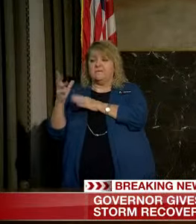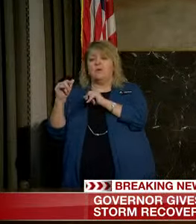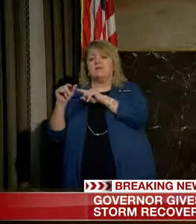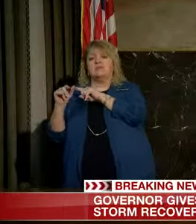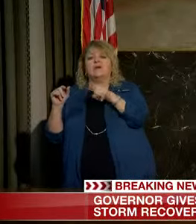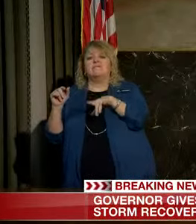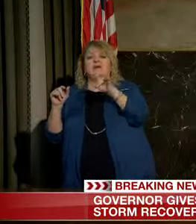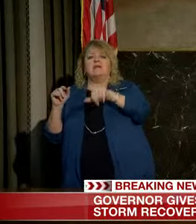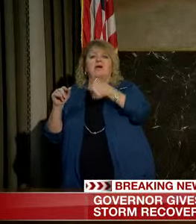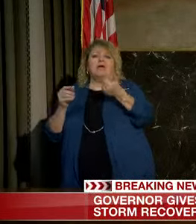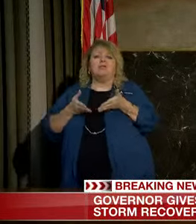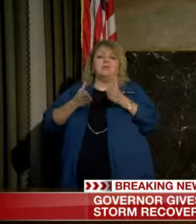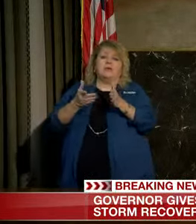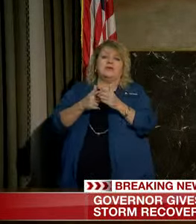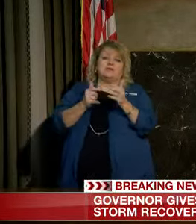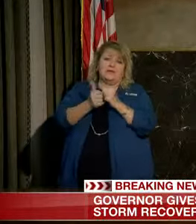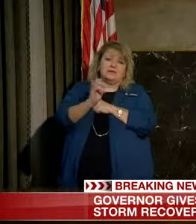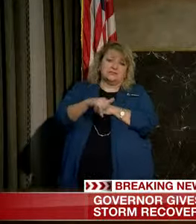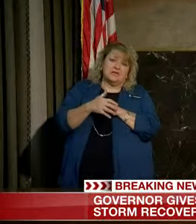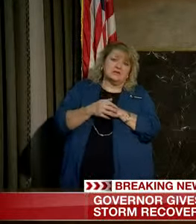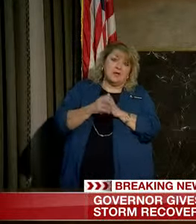way through in the next several days, I hope.